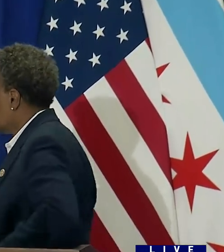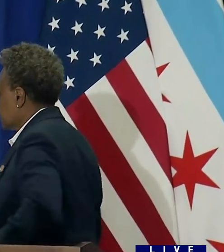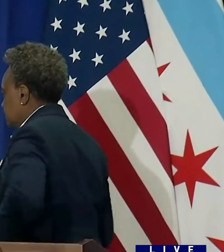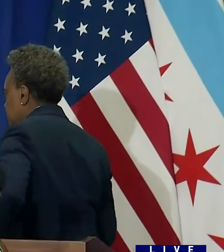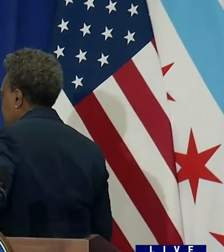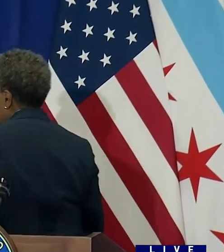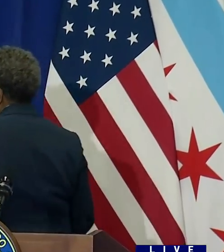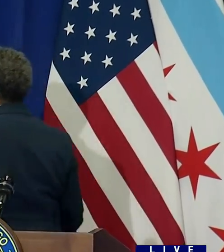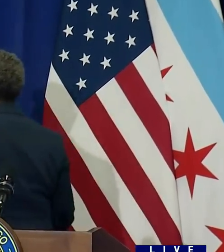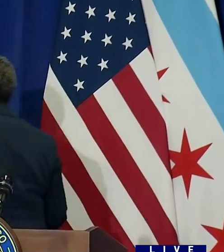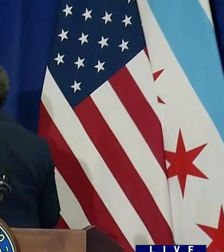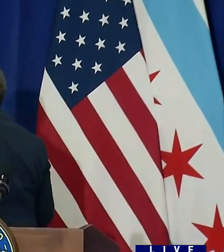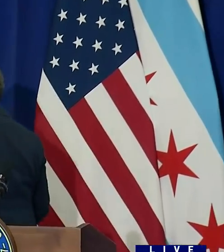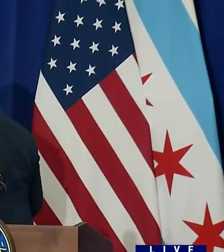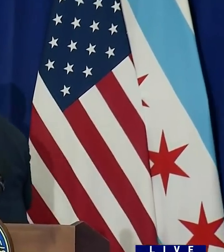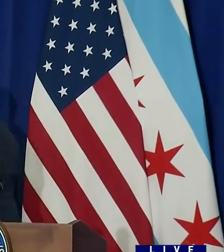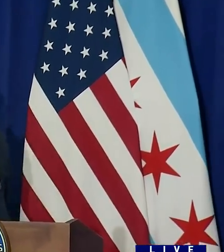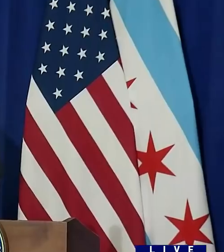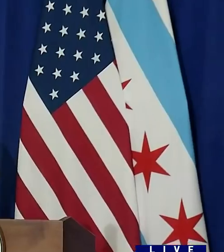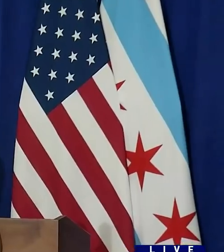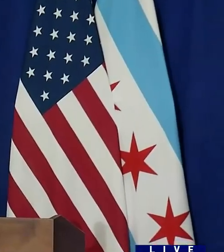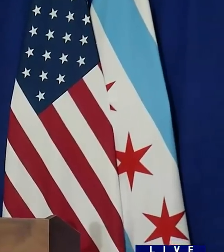Congressman.